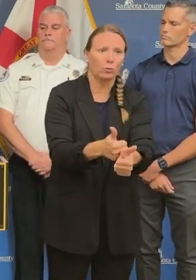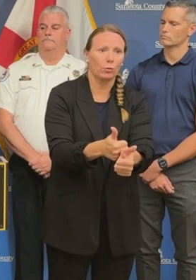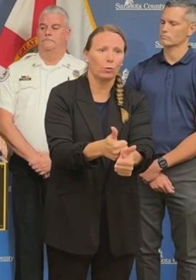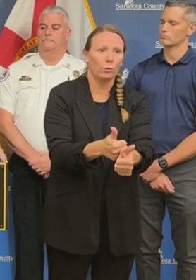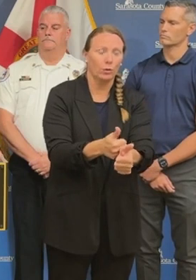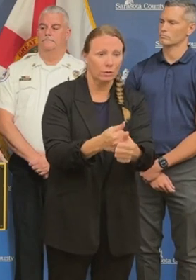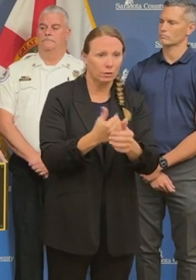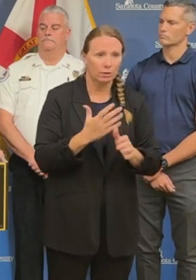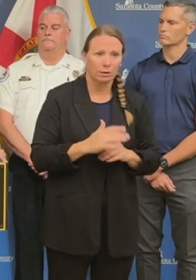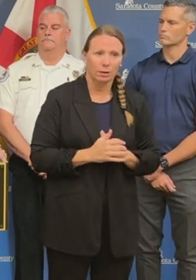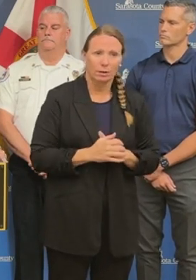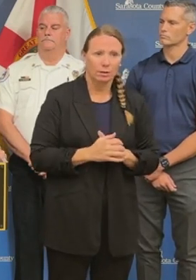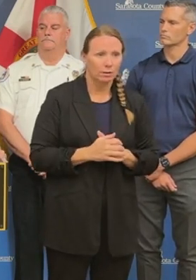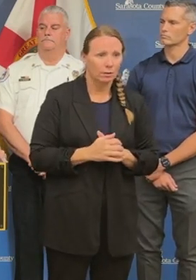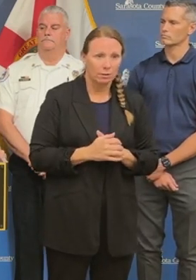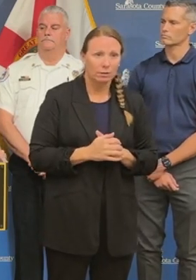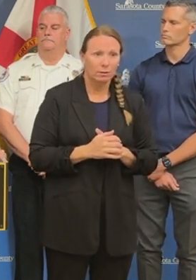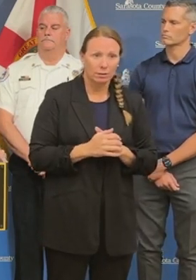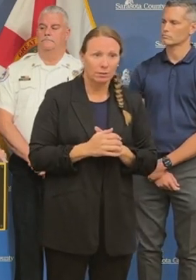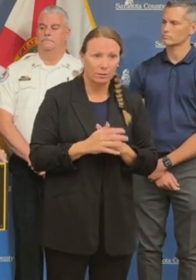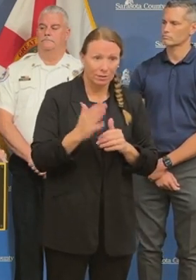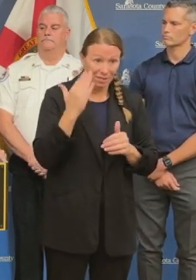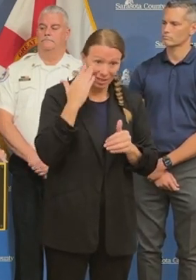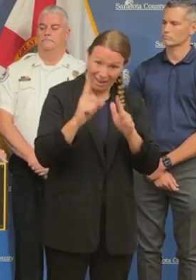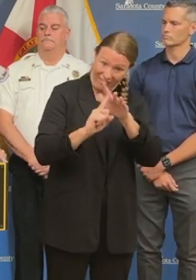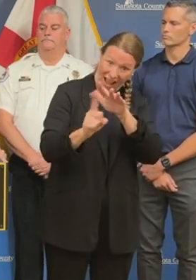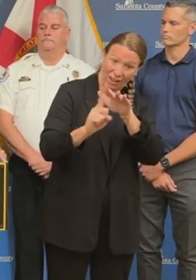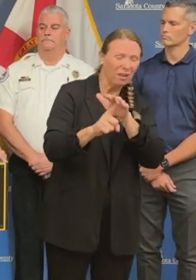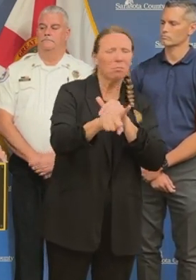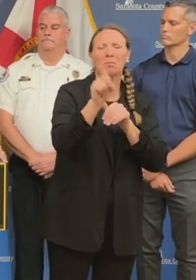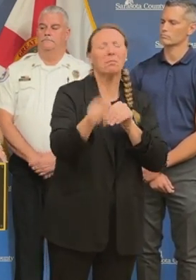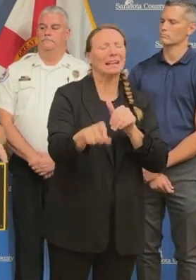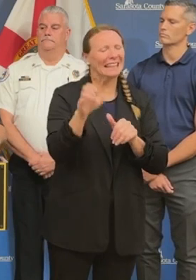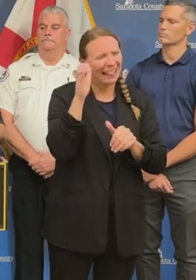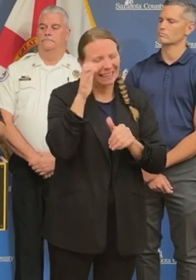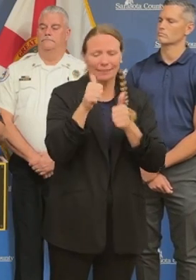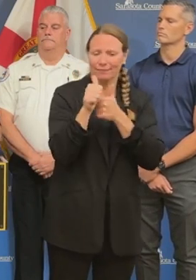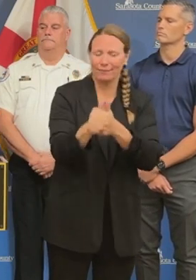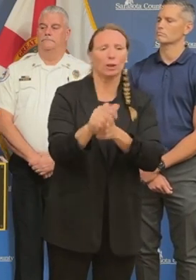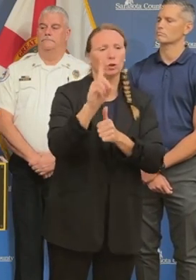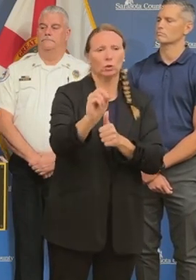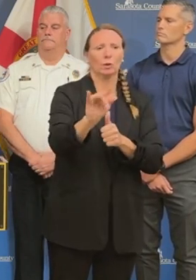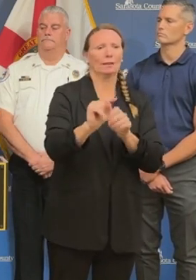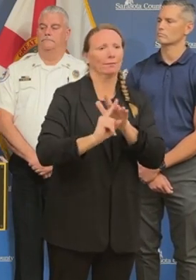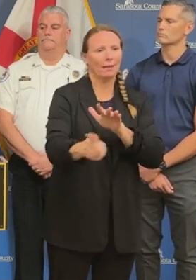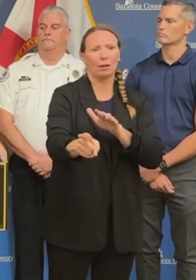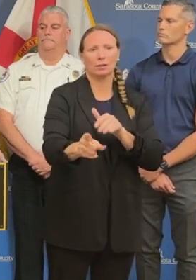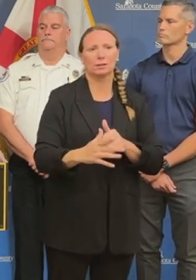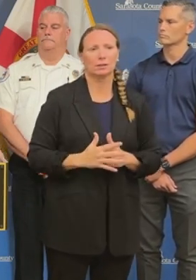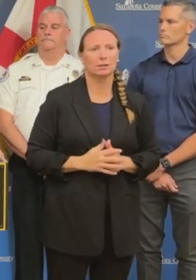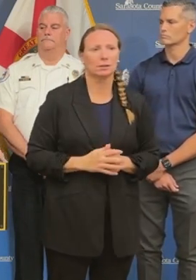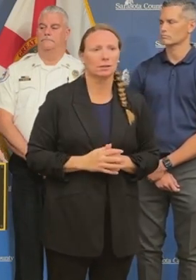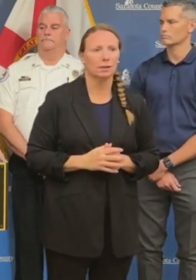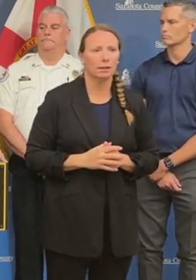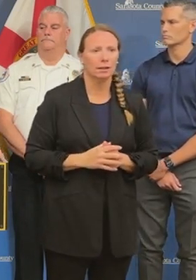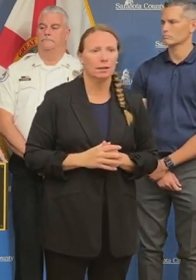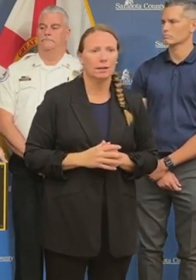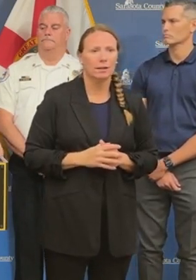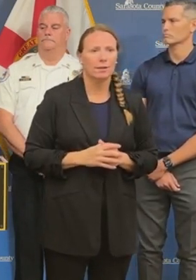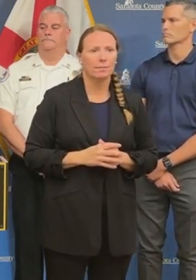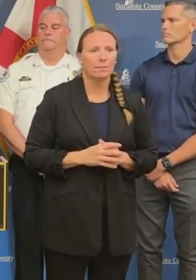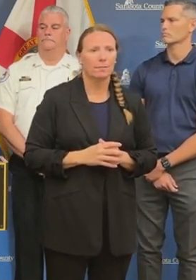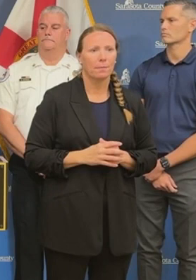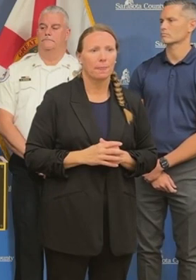the upcoming evacuation zones that might be relevant here quickly. All of that information can be found on our social